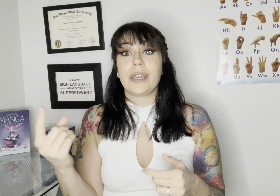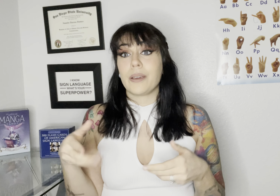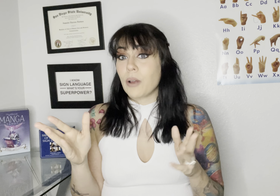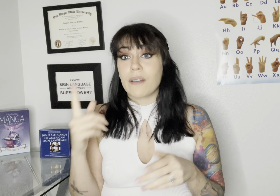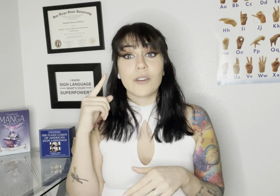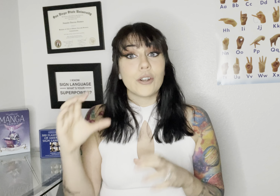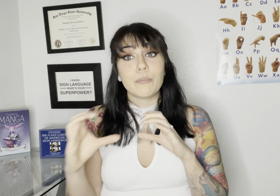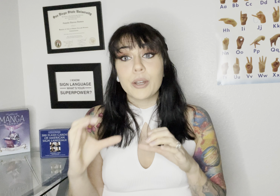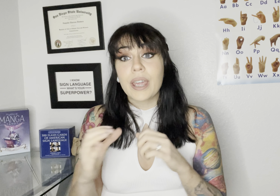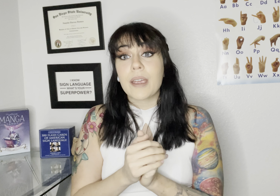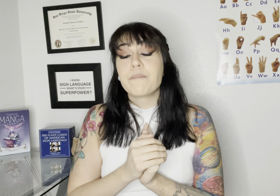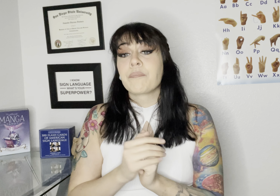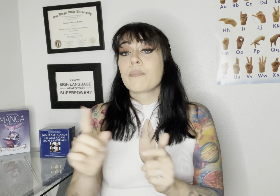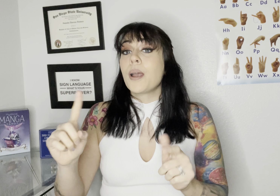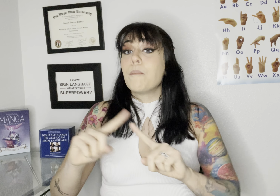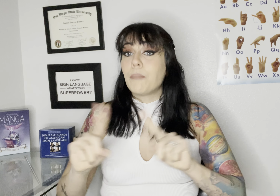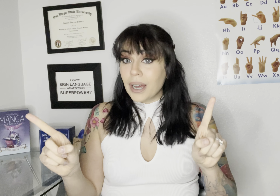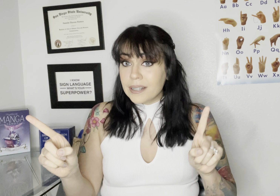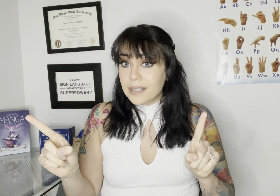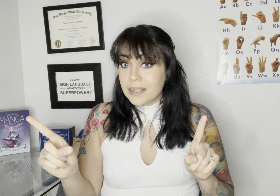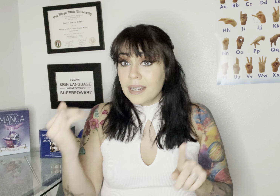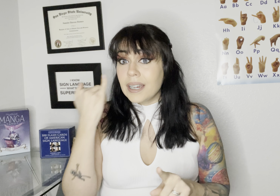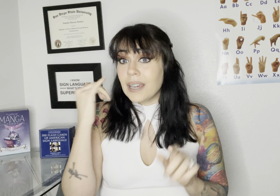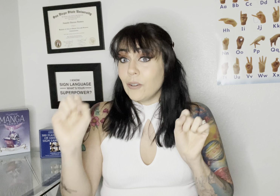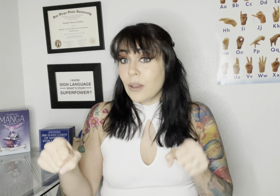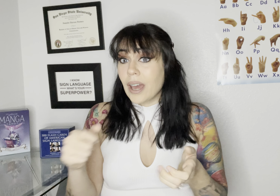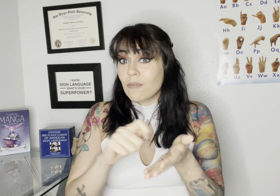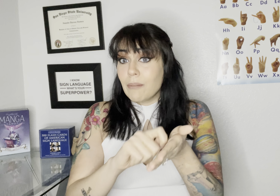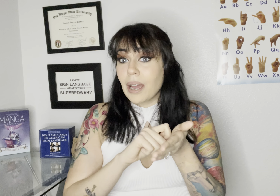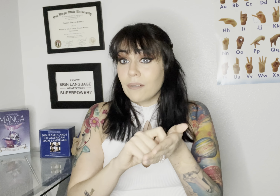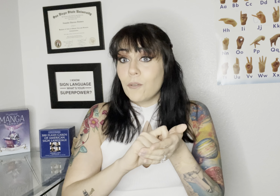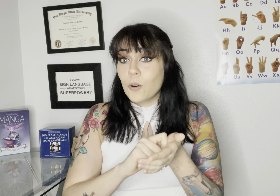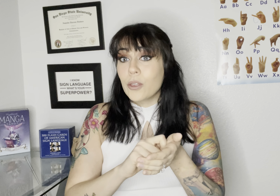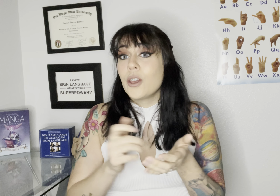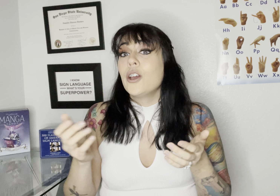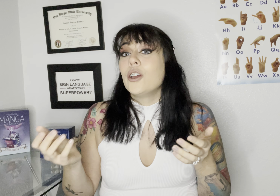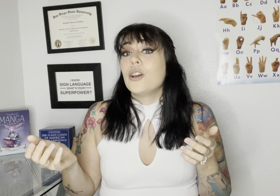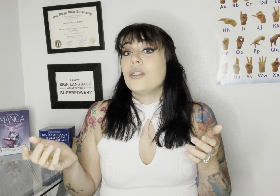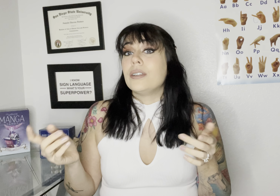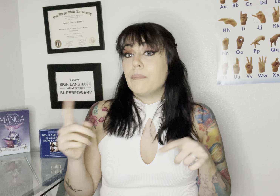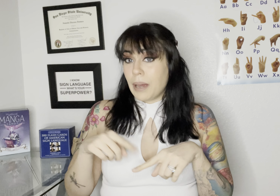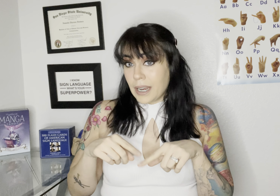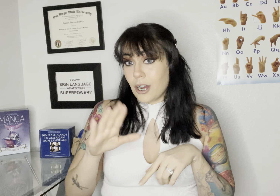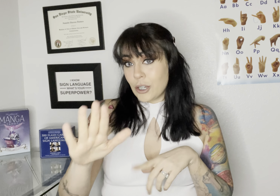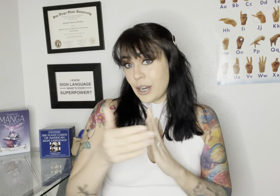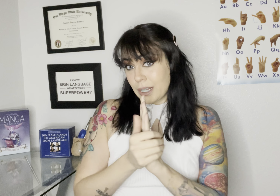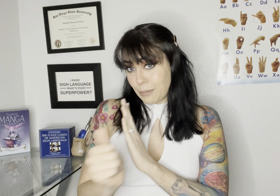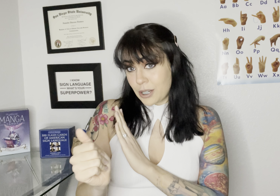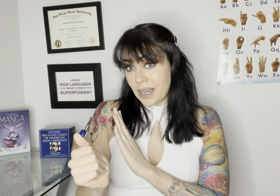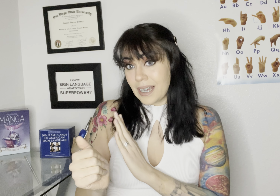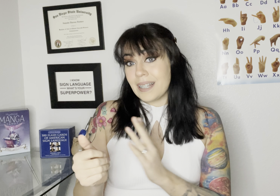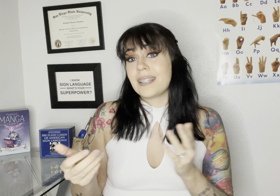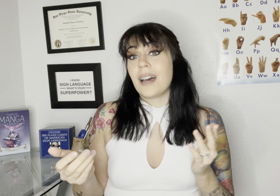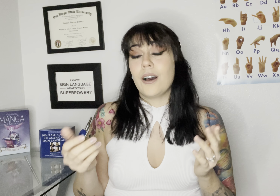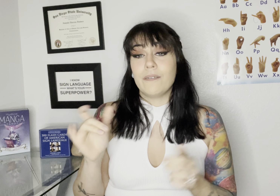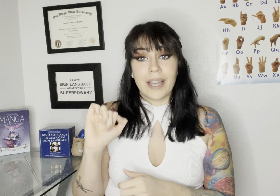way for you to communicate. But if you can write back and forth, depending on your expertise of